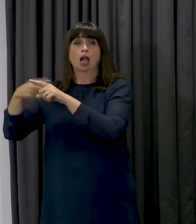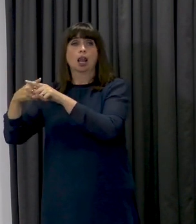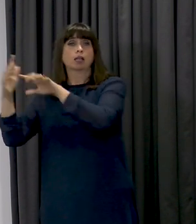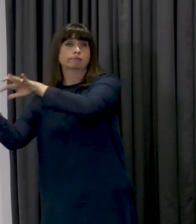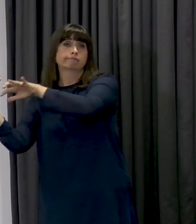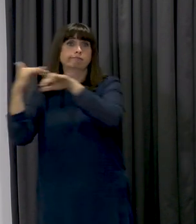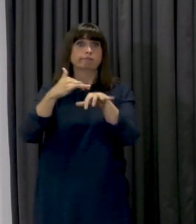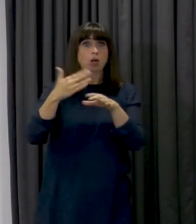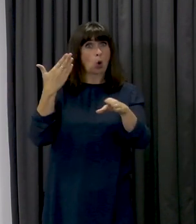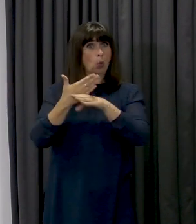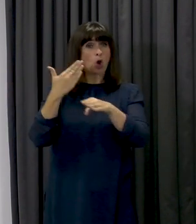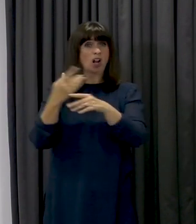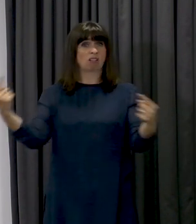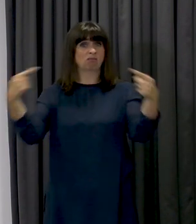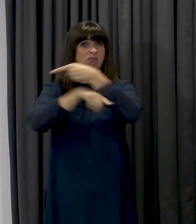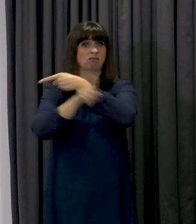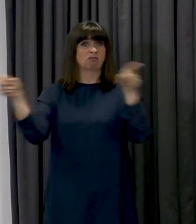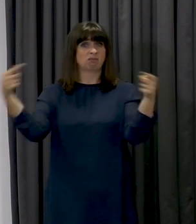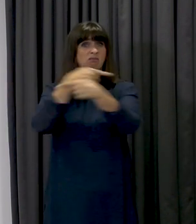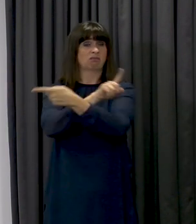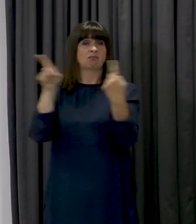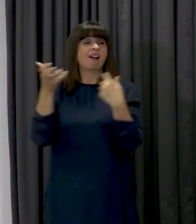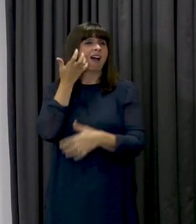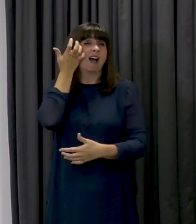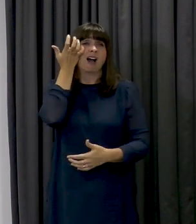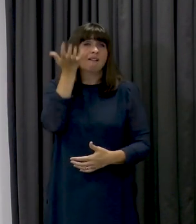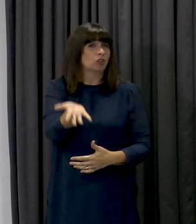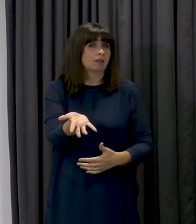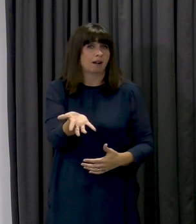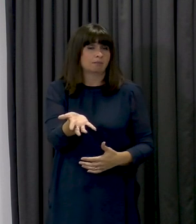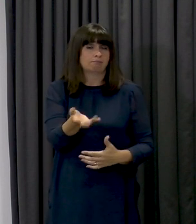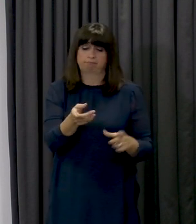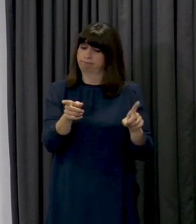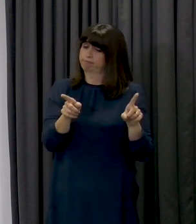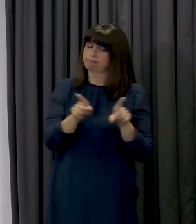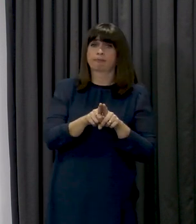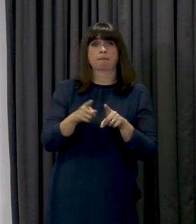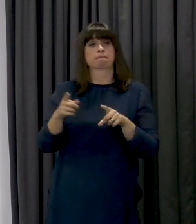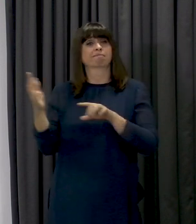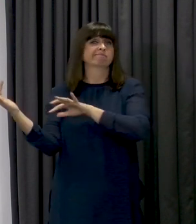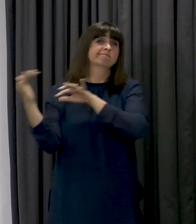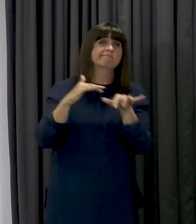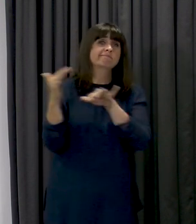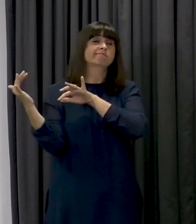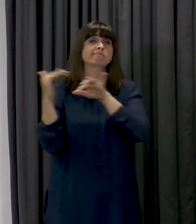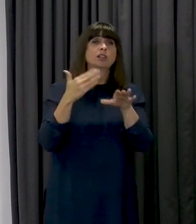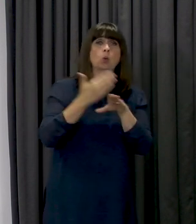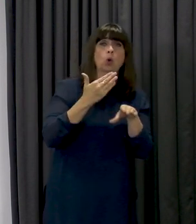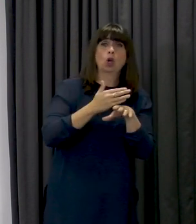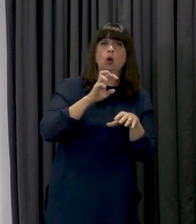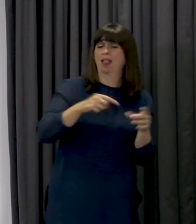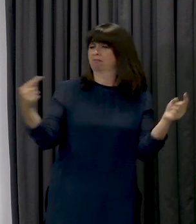in England and cross that border in that direction every day, just as people come from England to work in